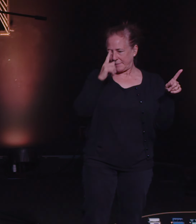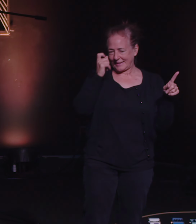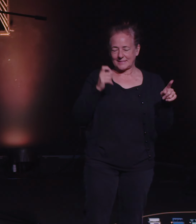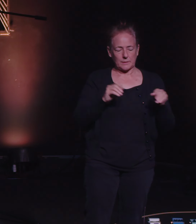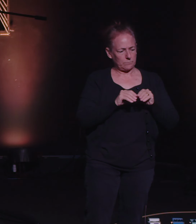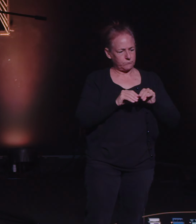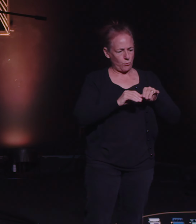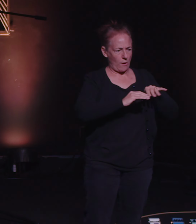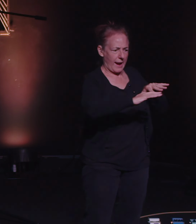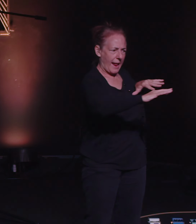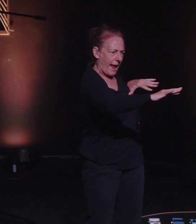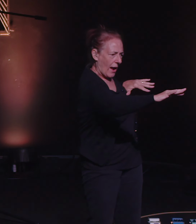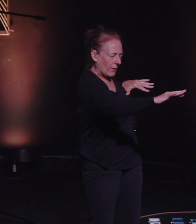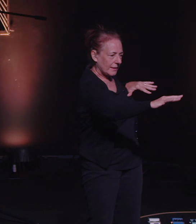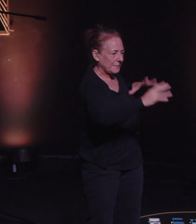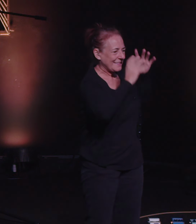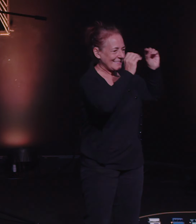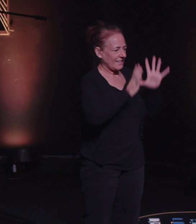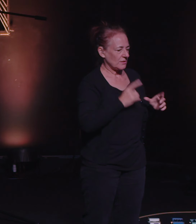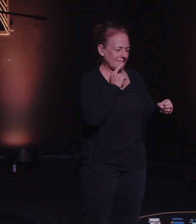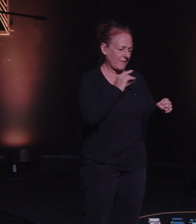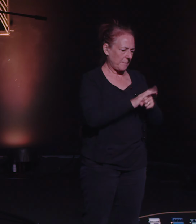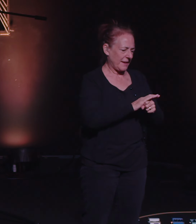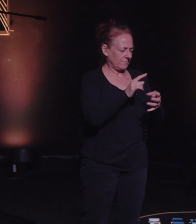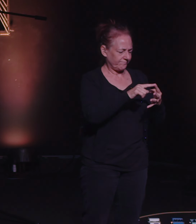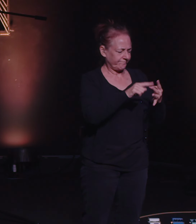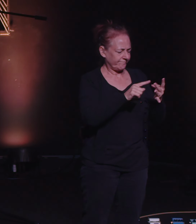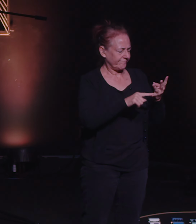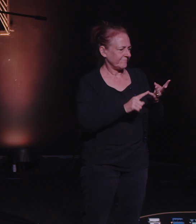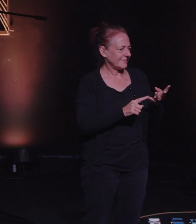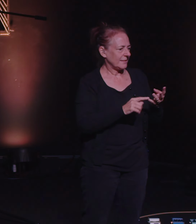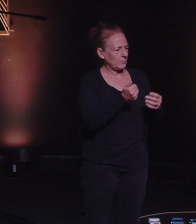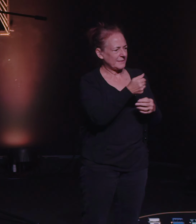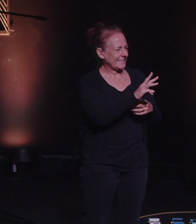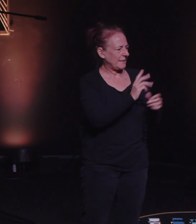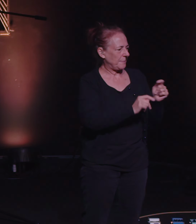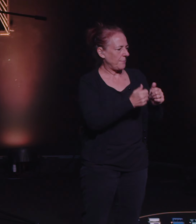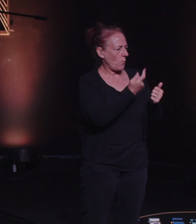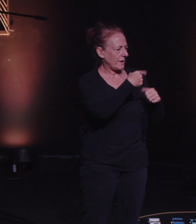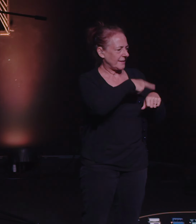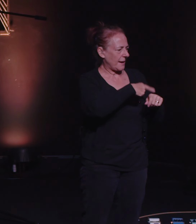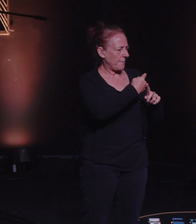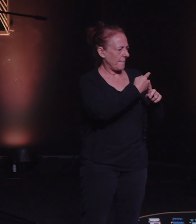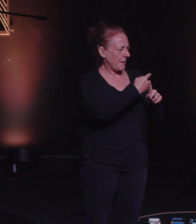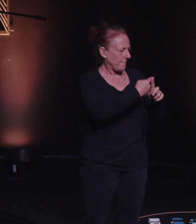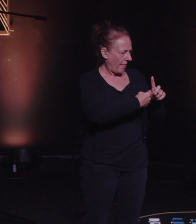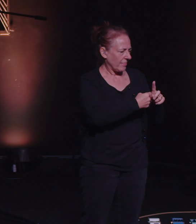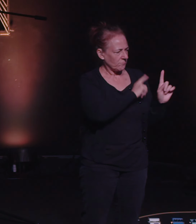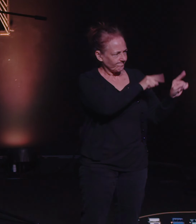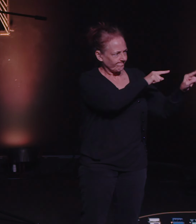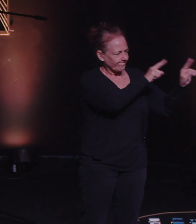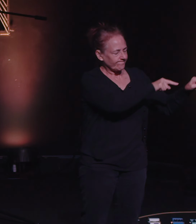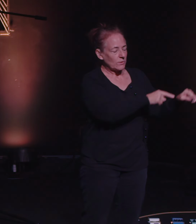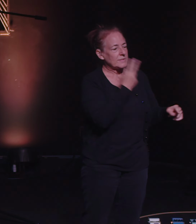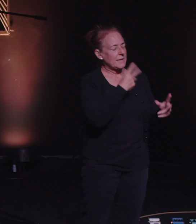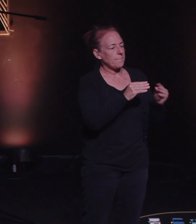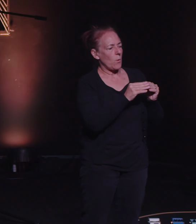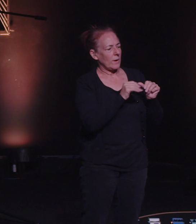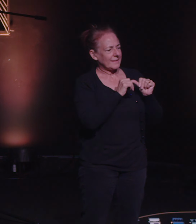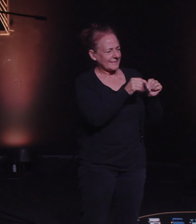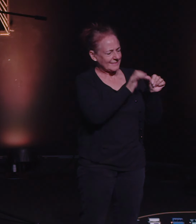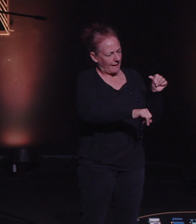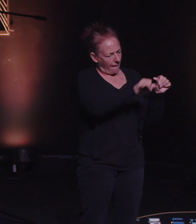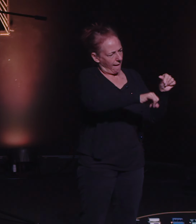going to be spread out because these teachers have committed to these positions, okay? So I think we're going to see a whole lot more consistency back there. I think it's